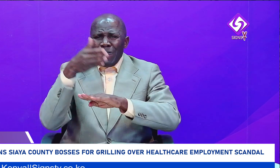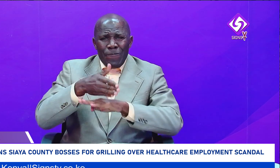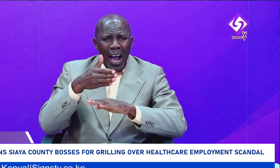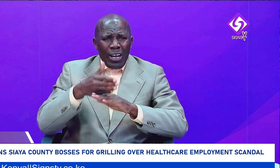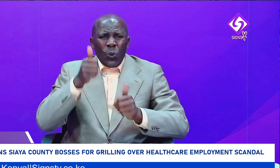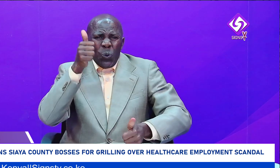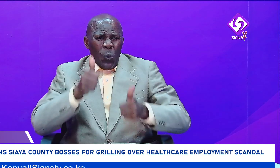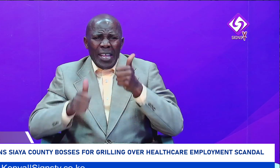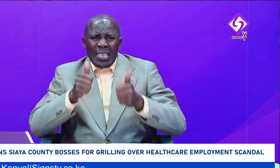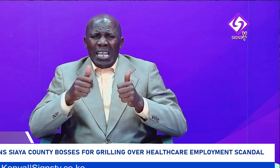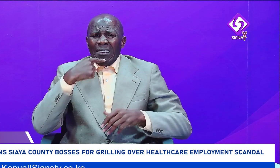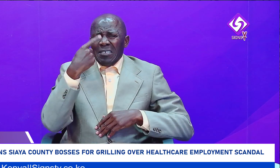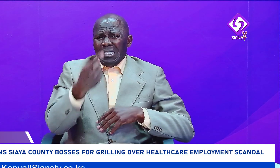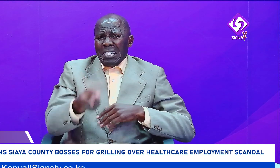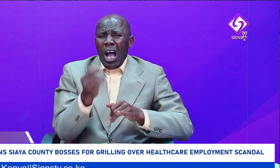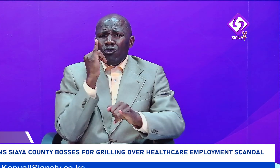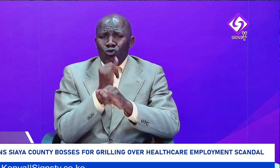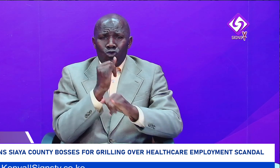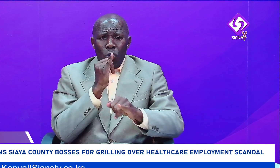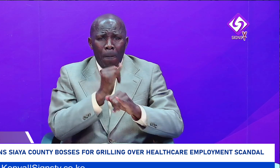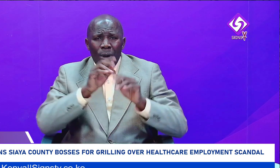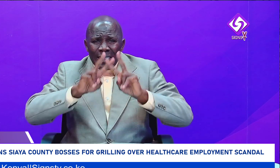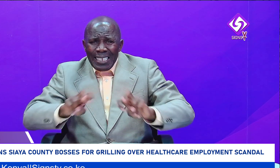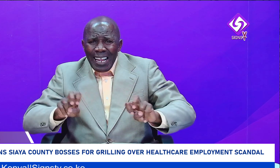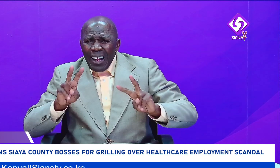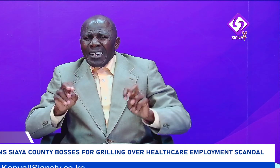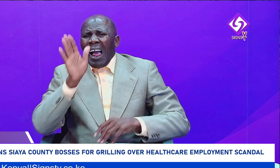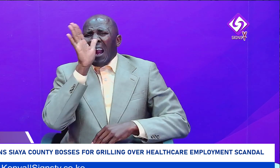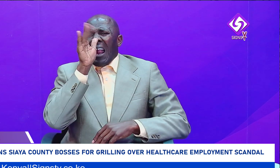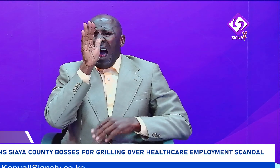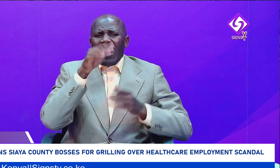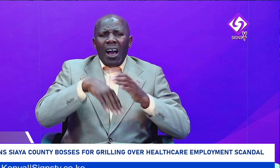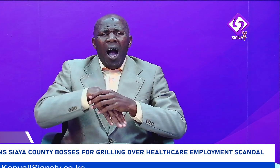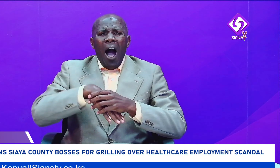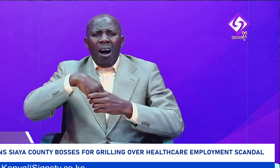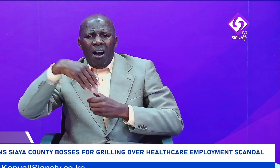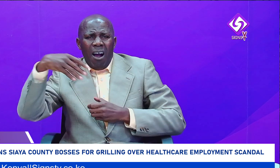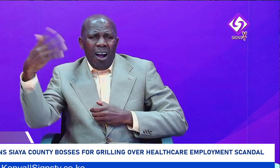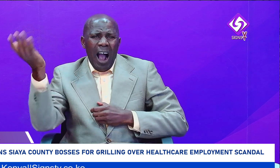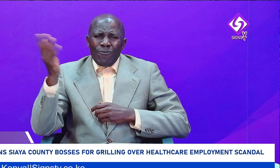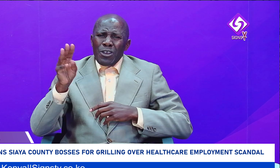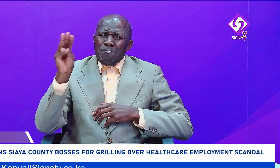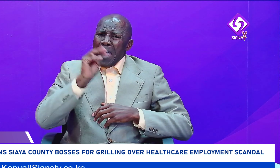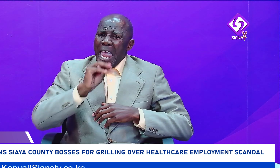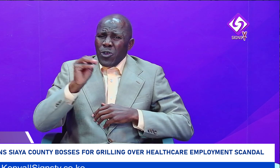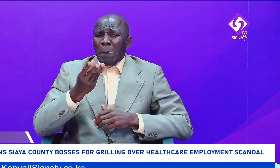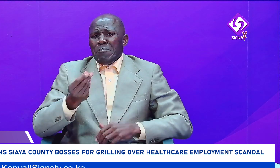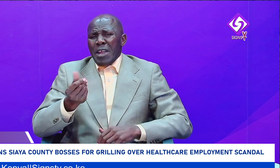listed in the scam, which allegedly saw job seekers cheated out of millions of shillings.